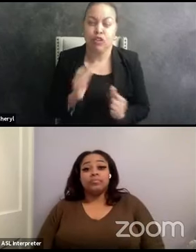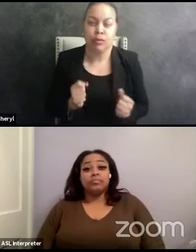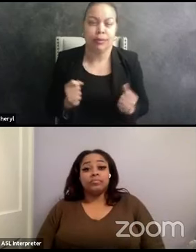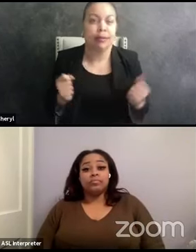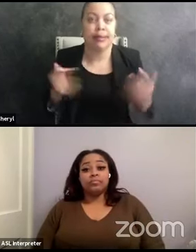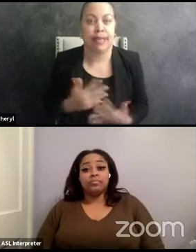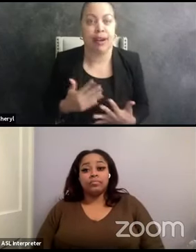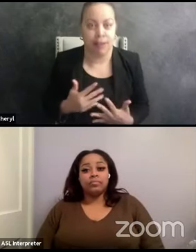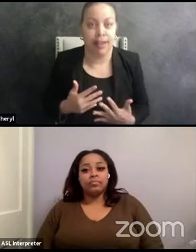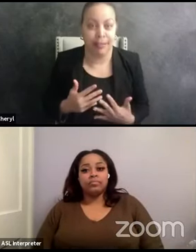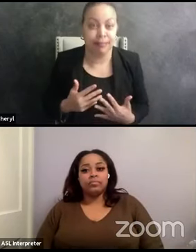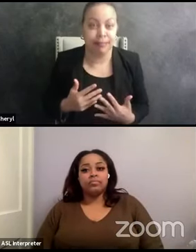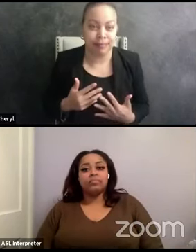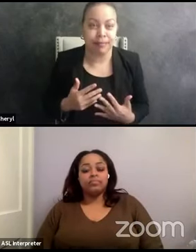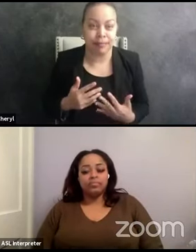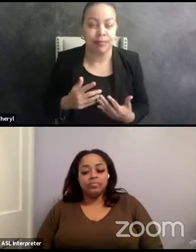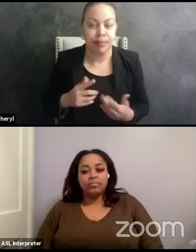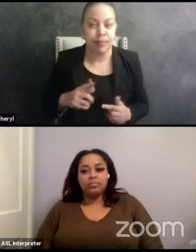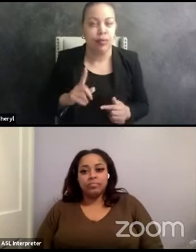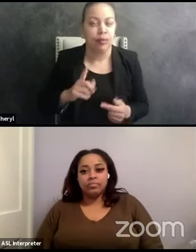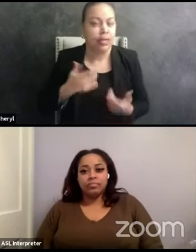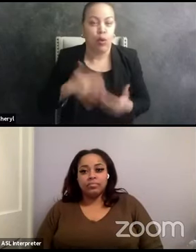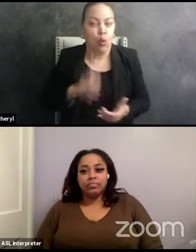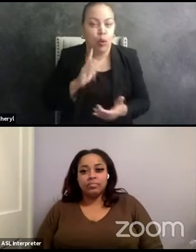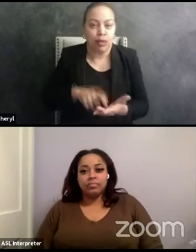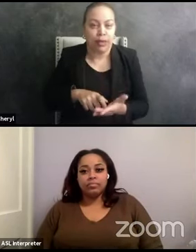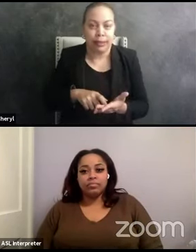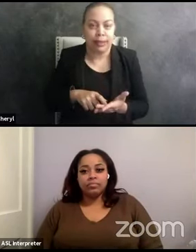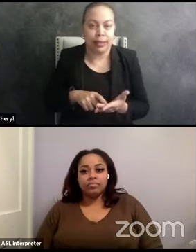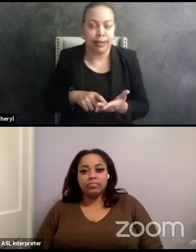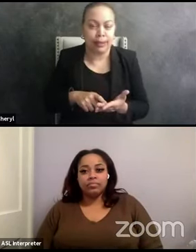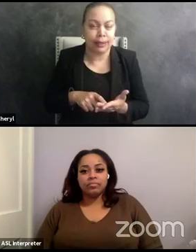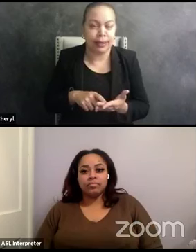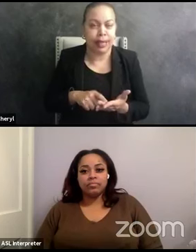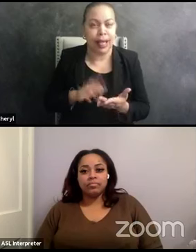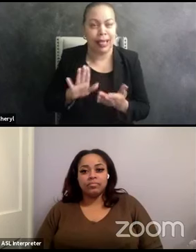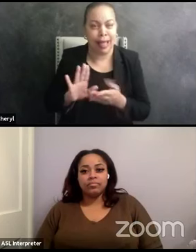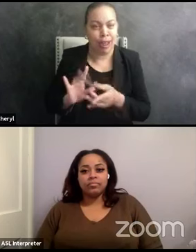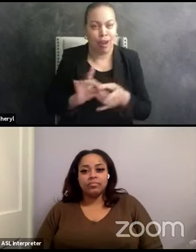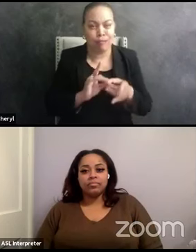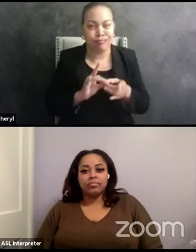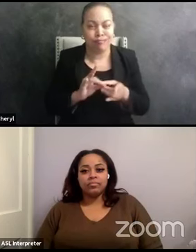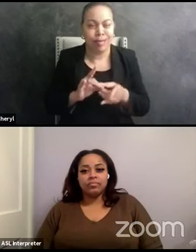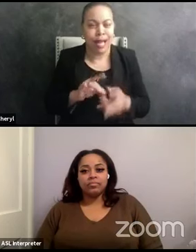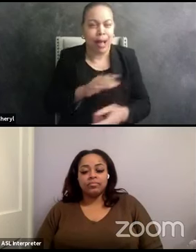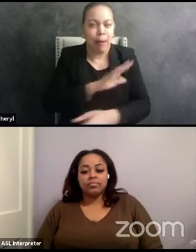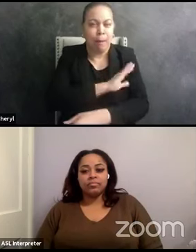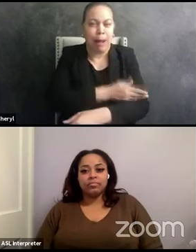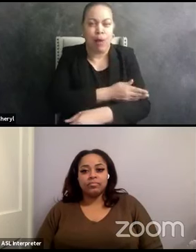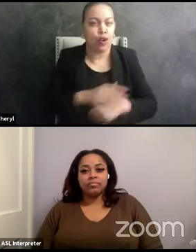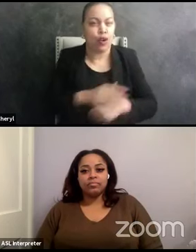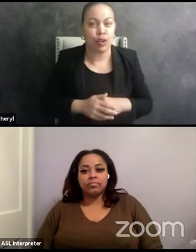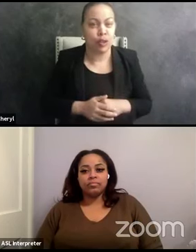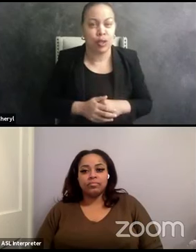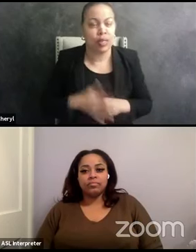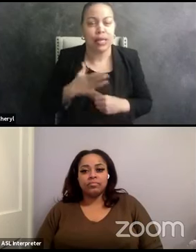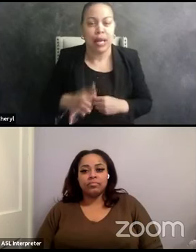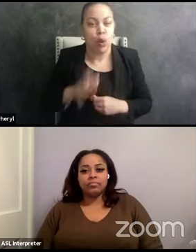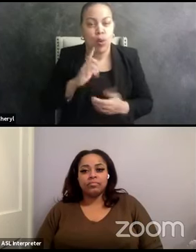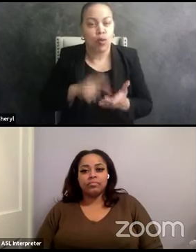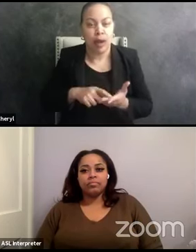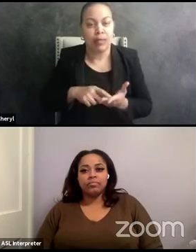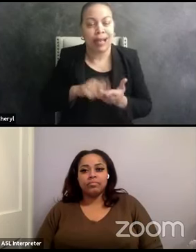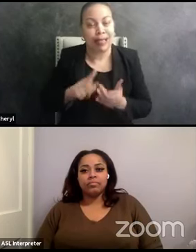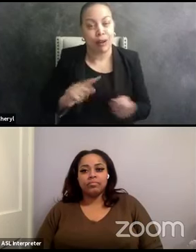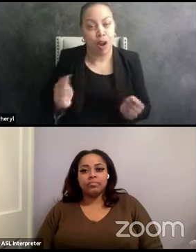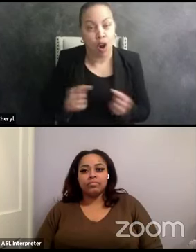terrified of recognizing their collective power and recognizing what they contribute to and the harm